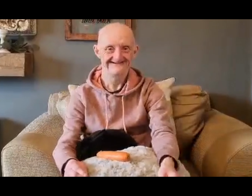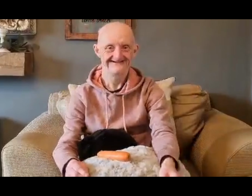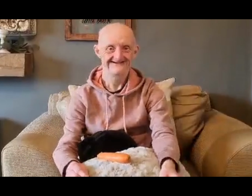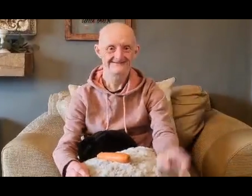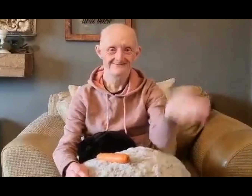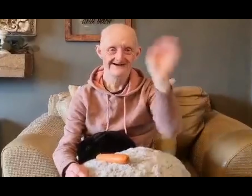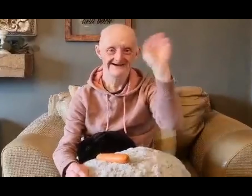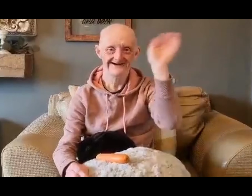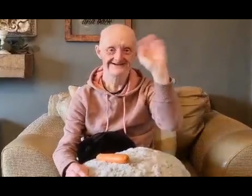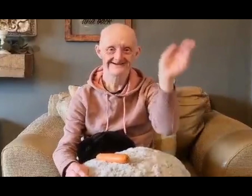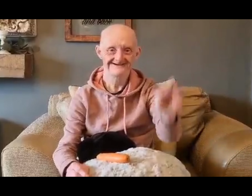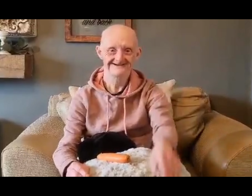Bye.